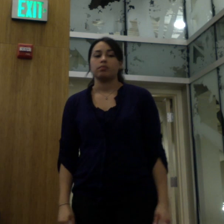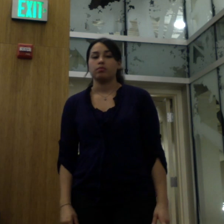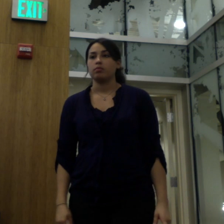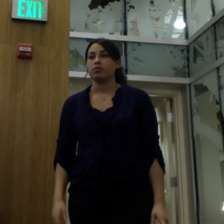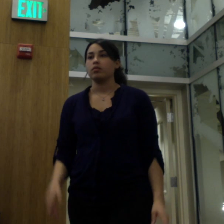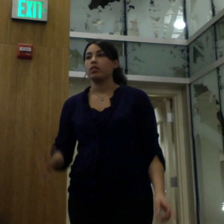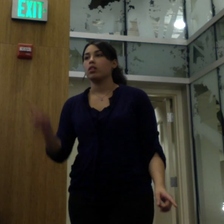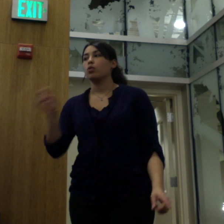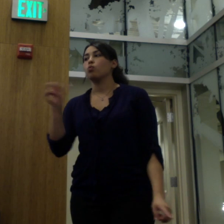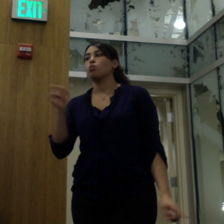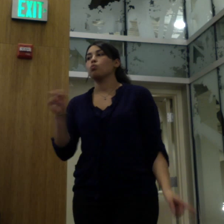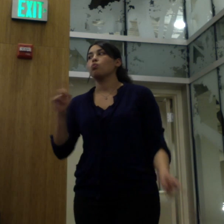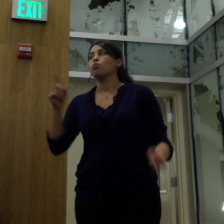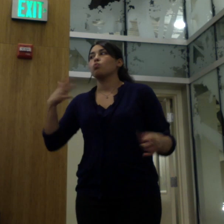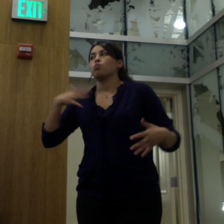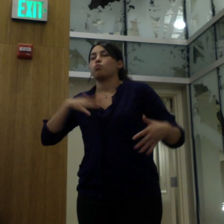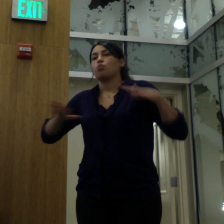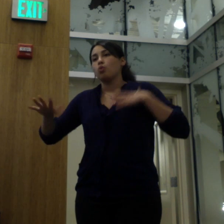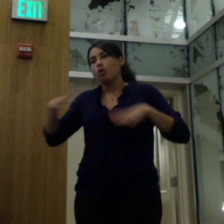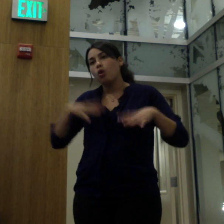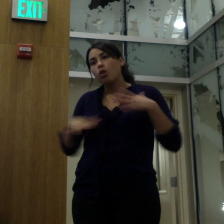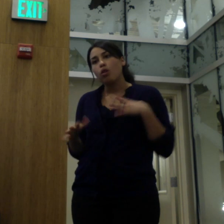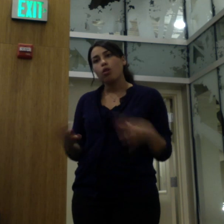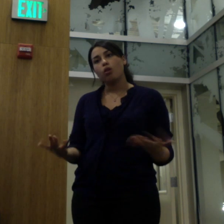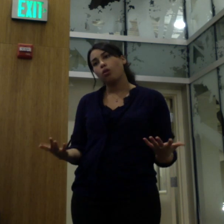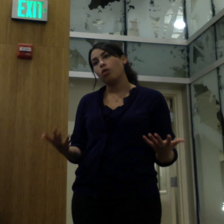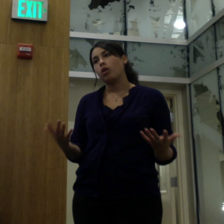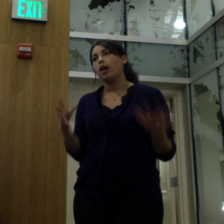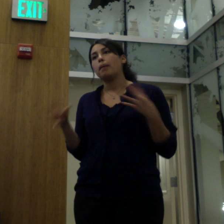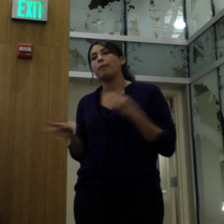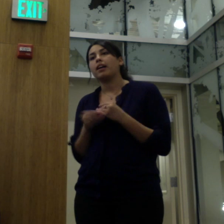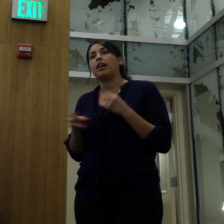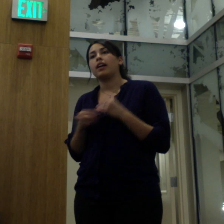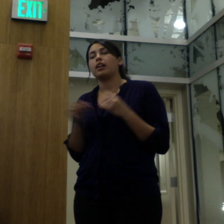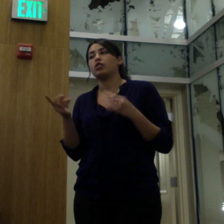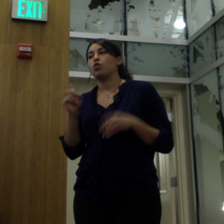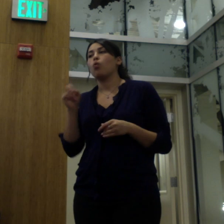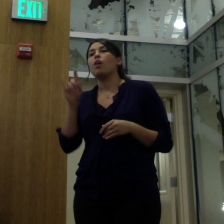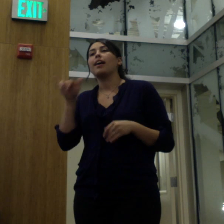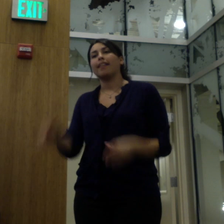Where's my clothing? Where's my extra? Where are those layers?